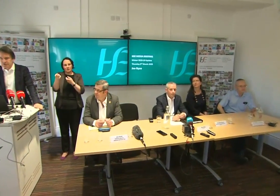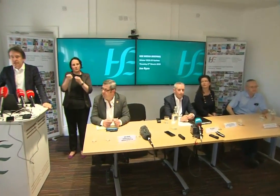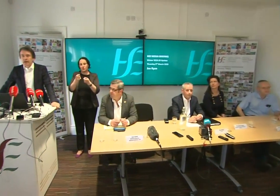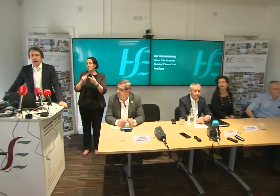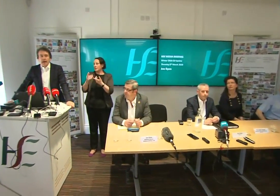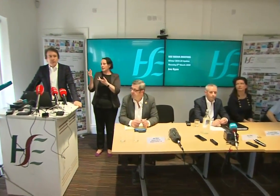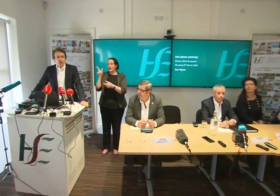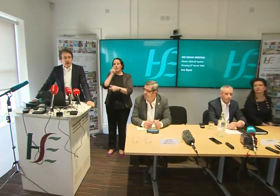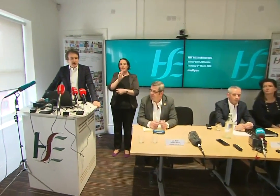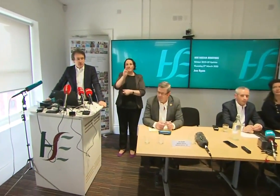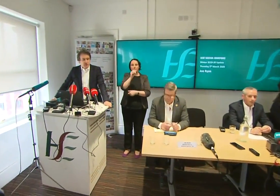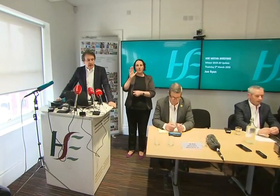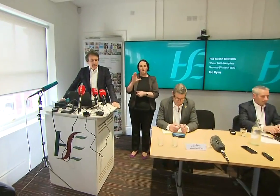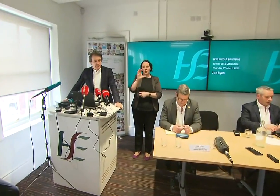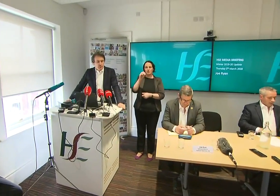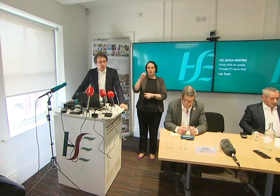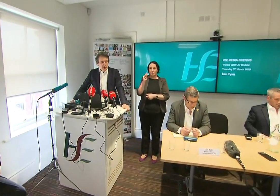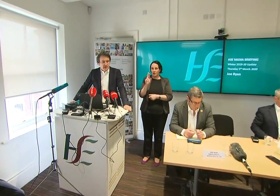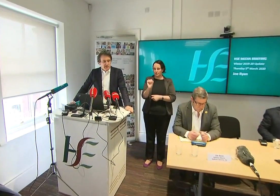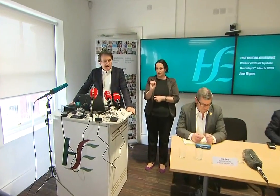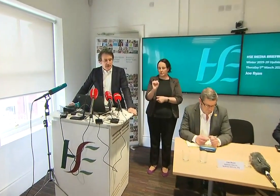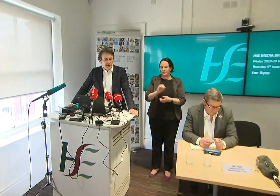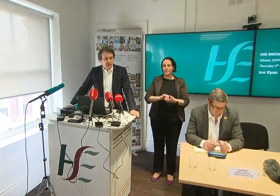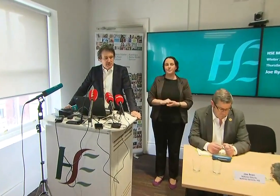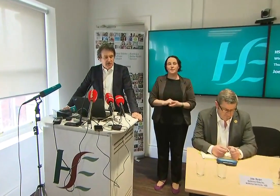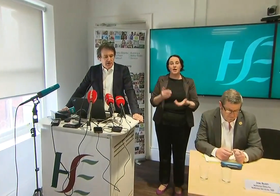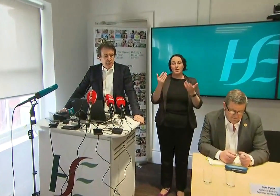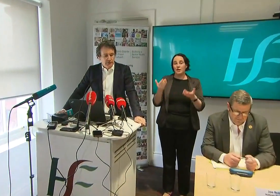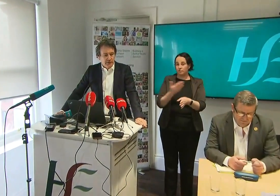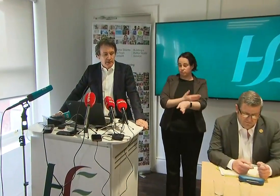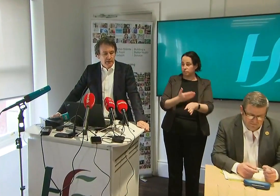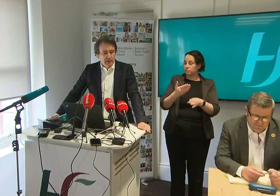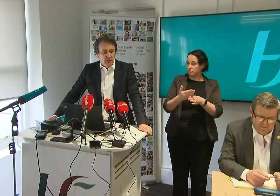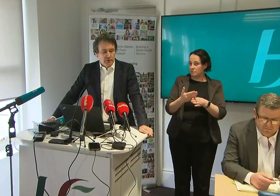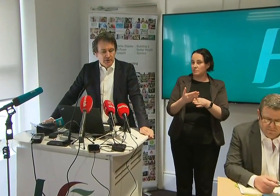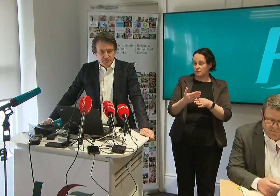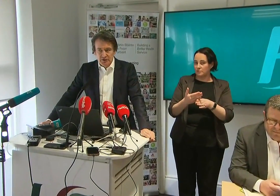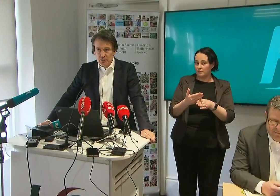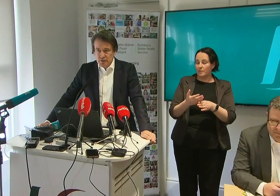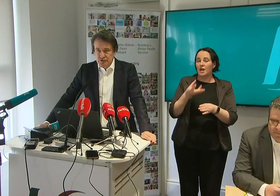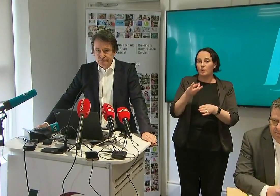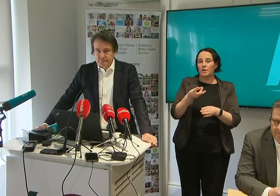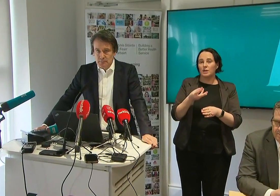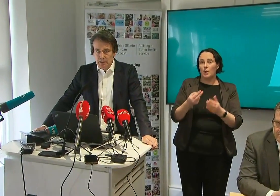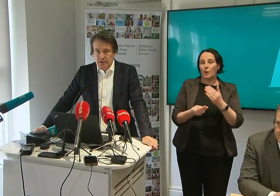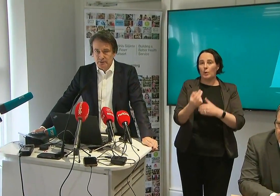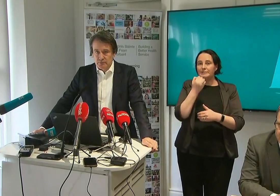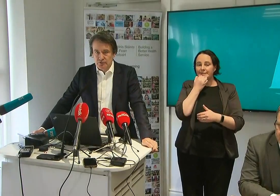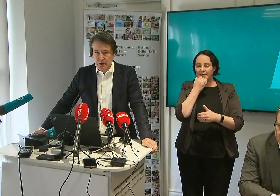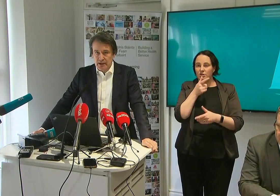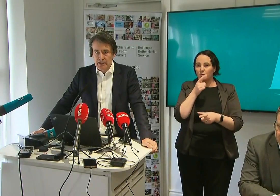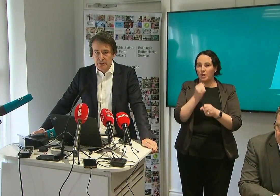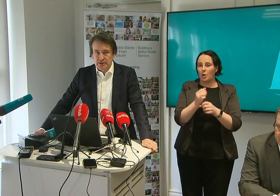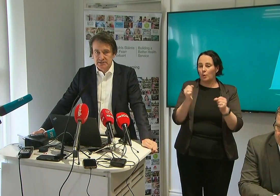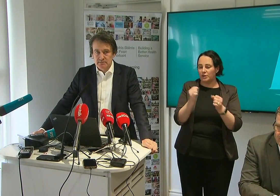Paul Connors. Okay, so we'll kick off then. We'll start off with an update on winter and